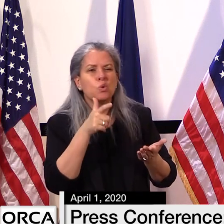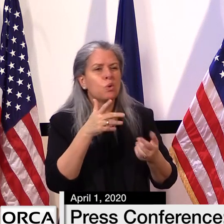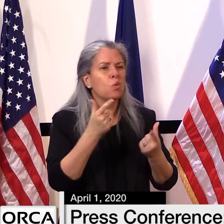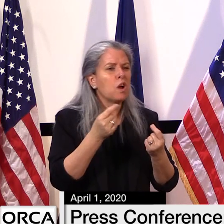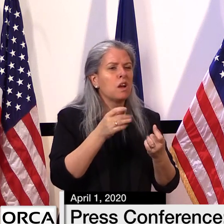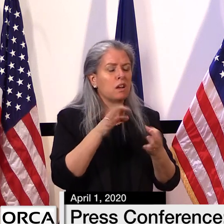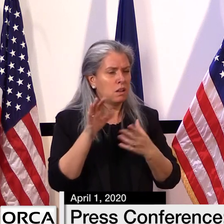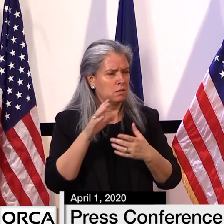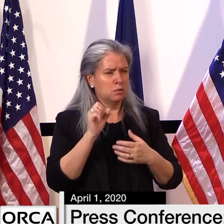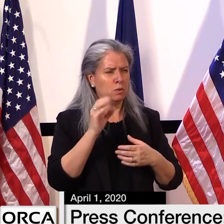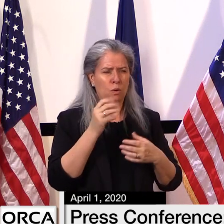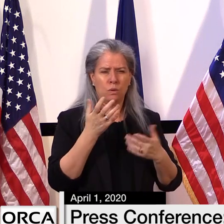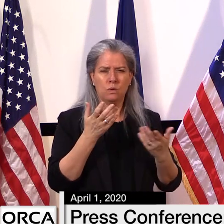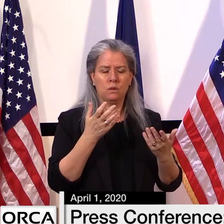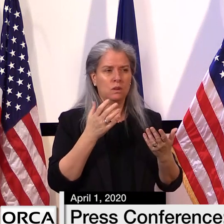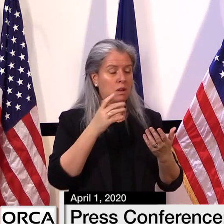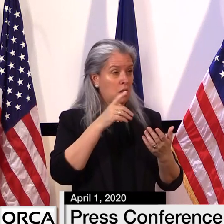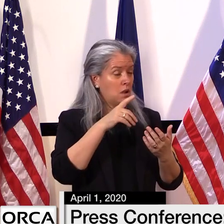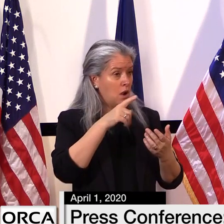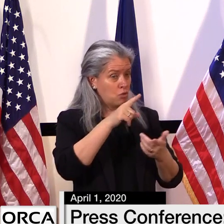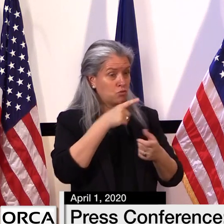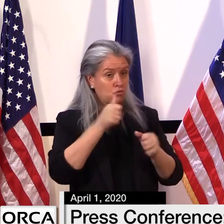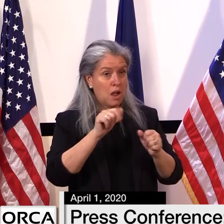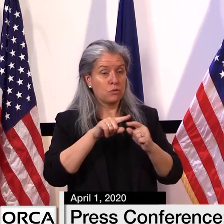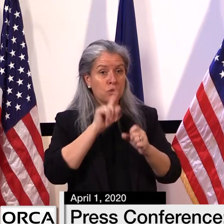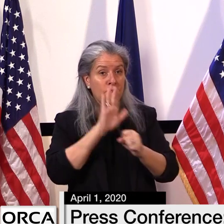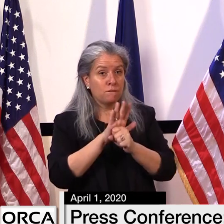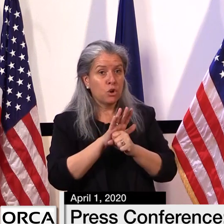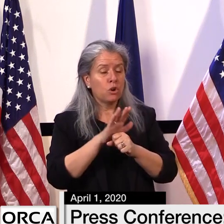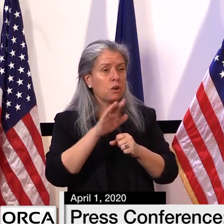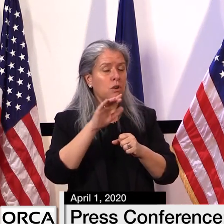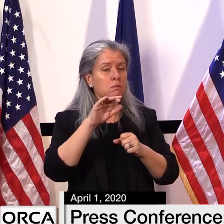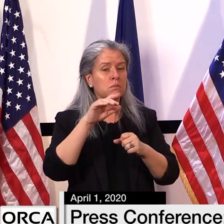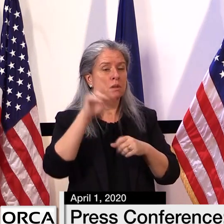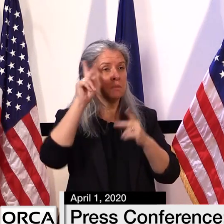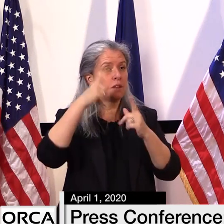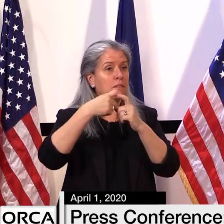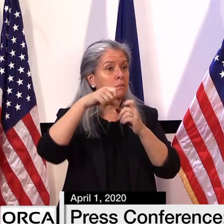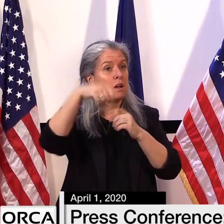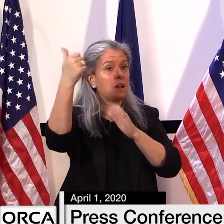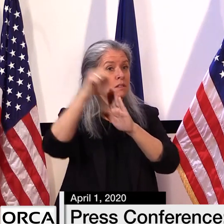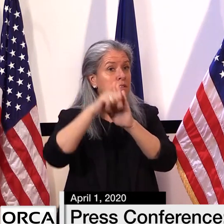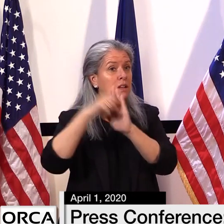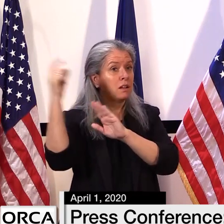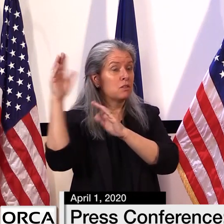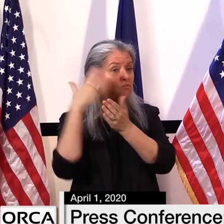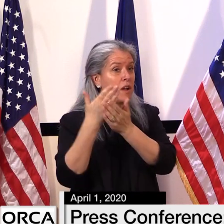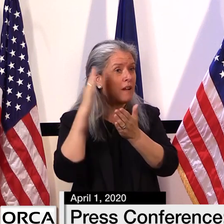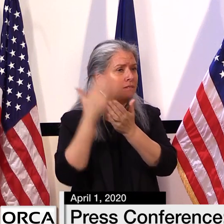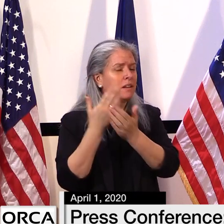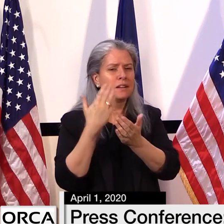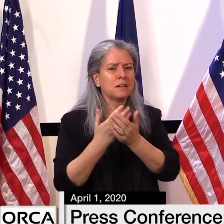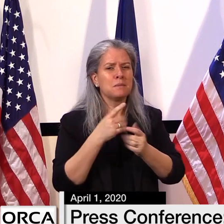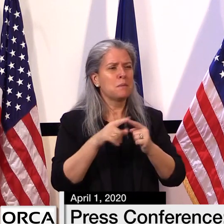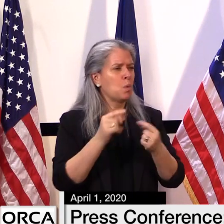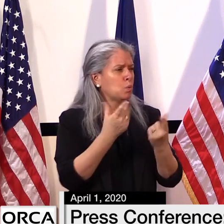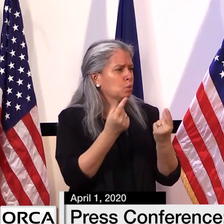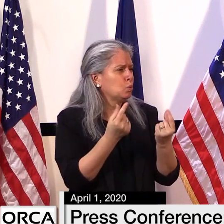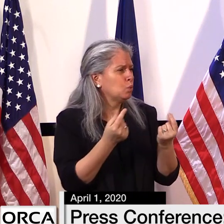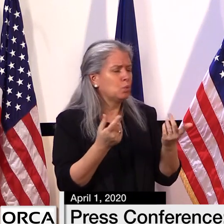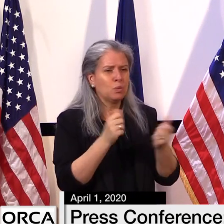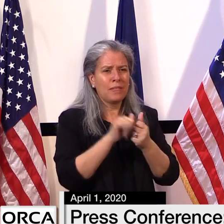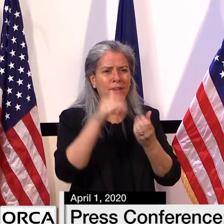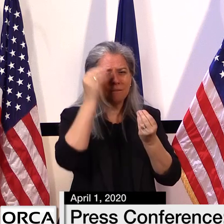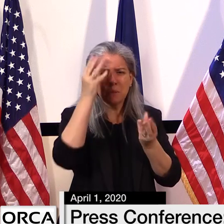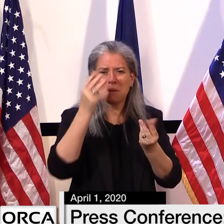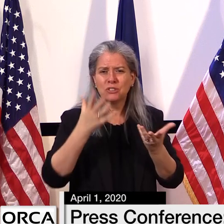that confirm out-of-staters are still coming, what does the state of Vermont plan to do with the information about people coming over the border? Are